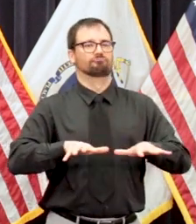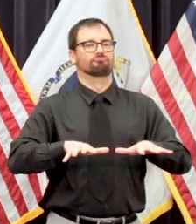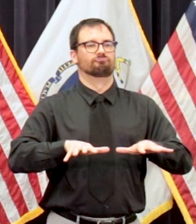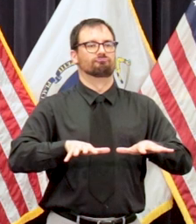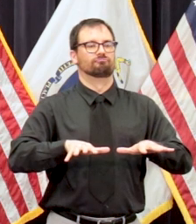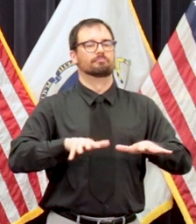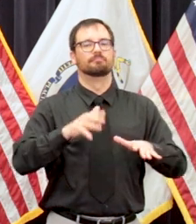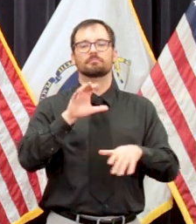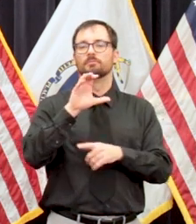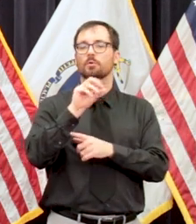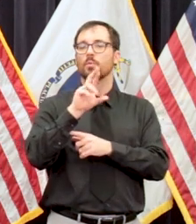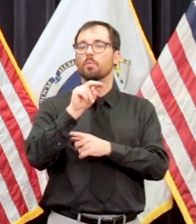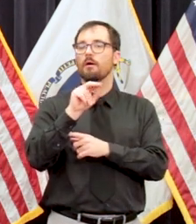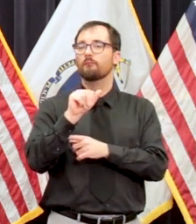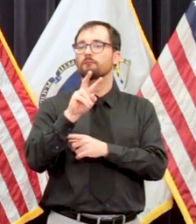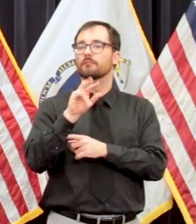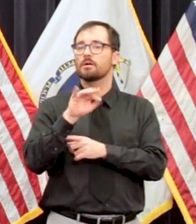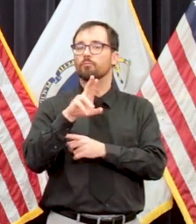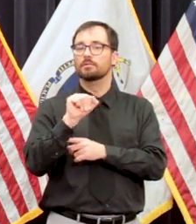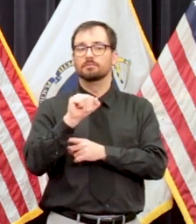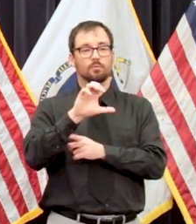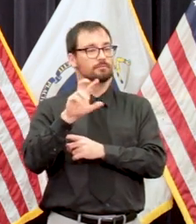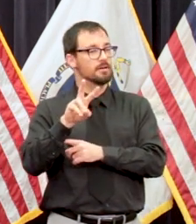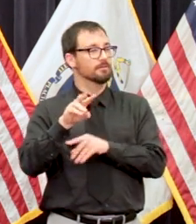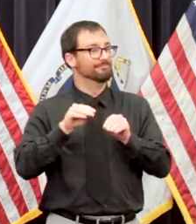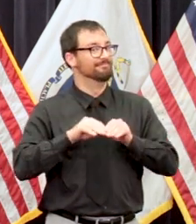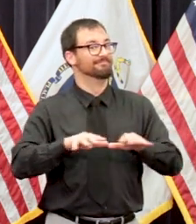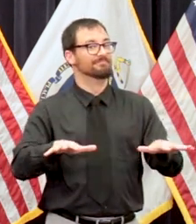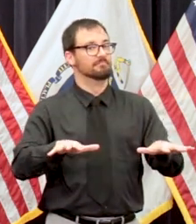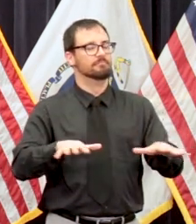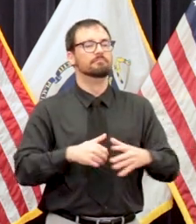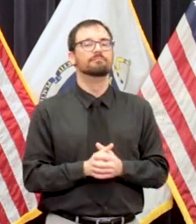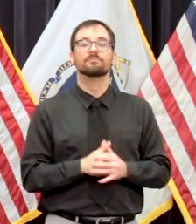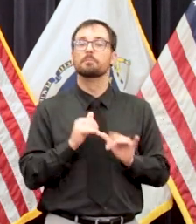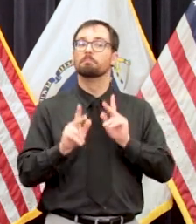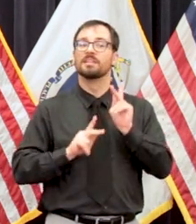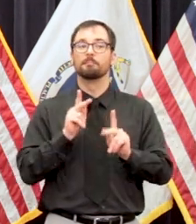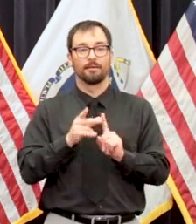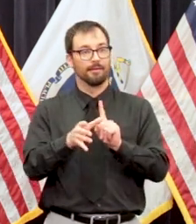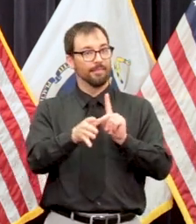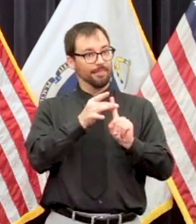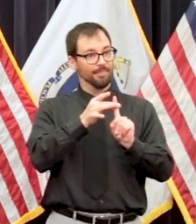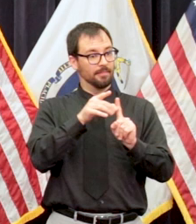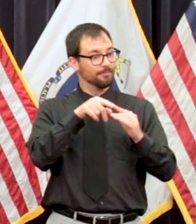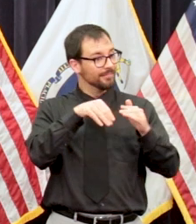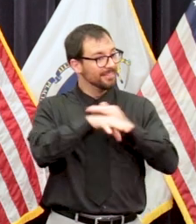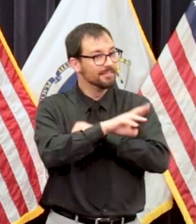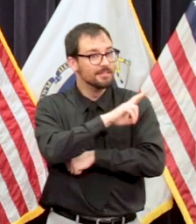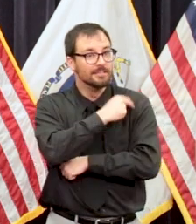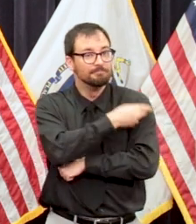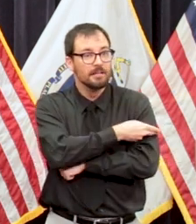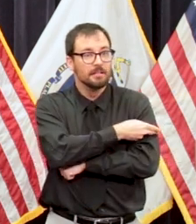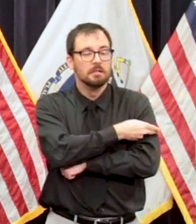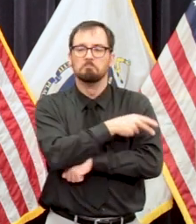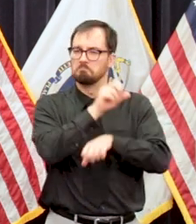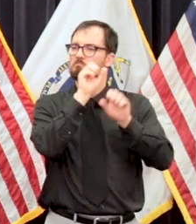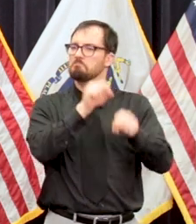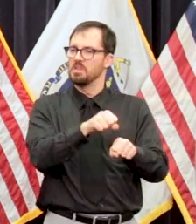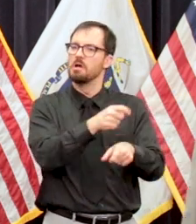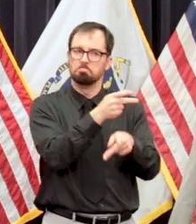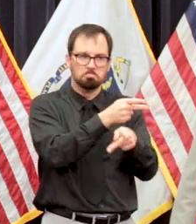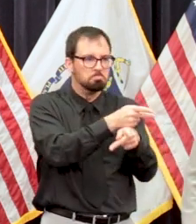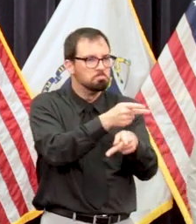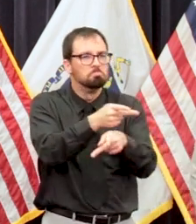indicates that the number of people infected and requiring medical attention is very much within our healthcare system's capacity to serve and